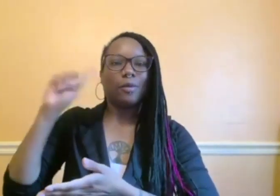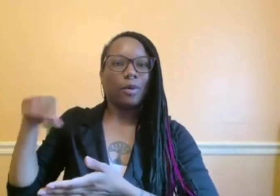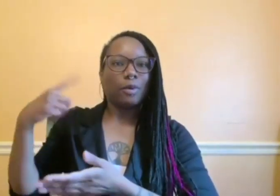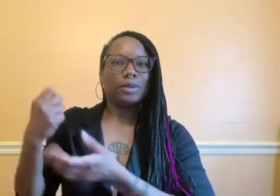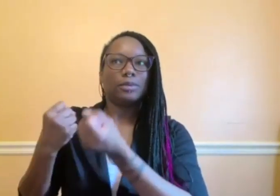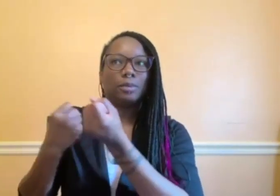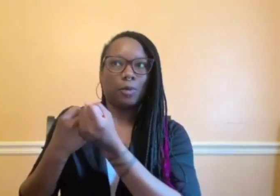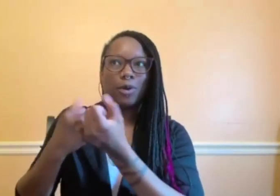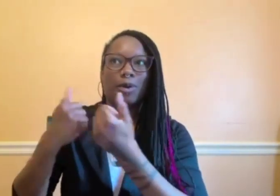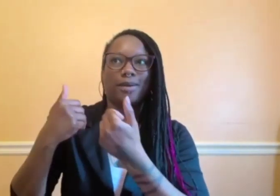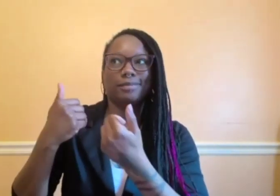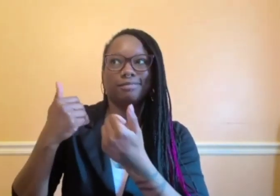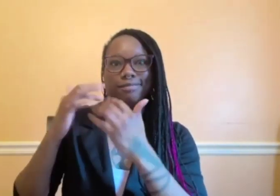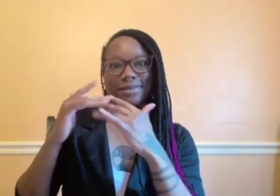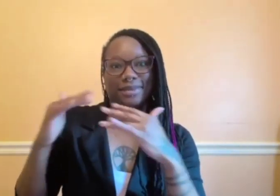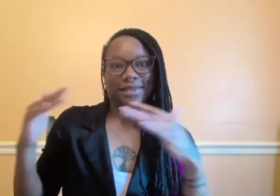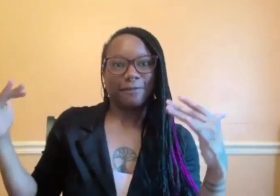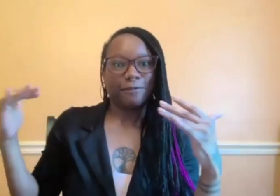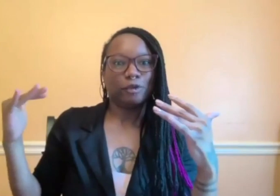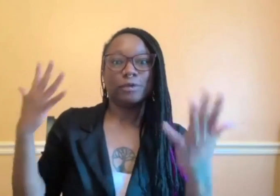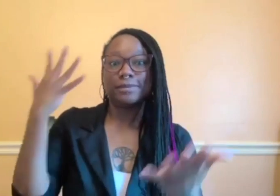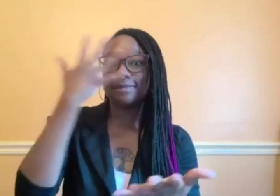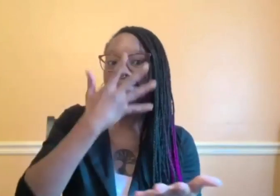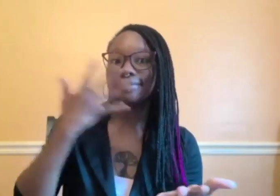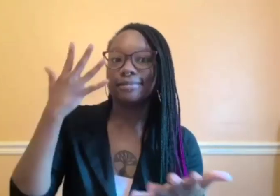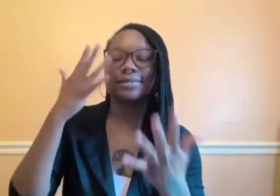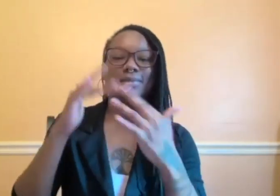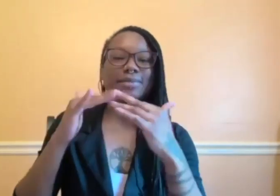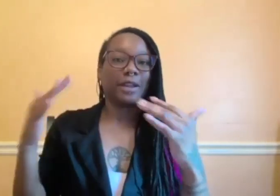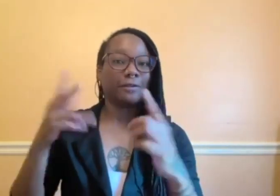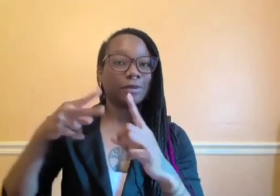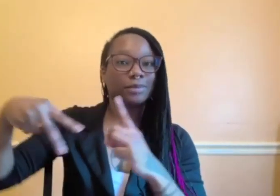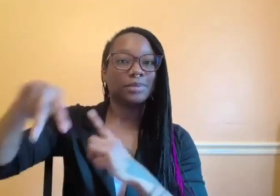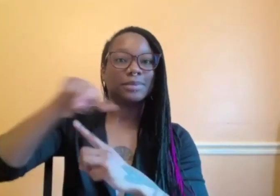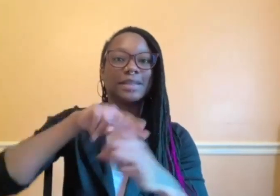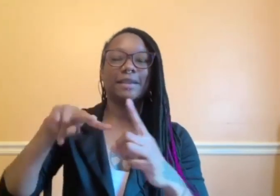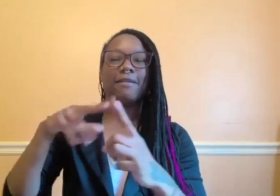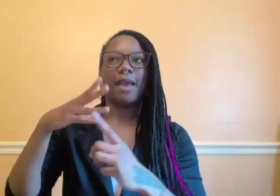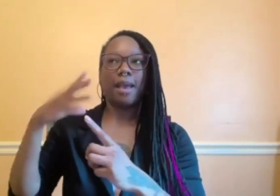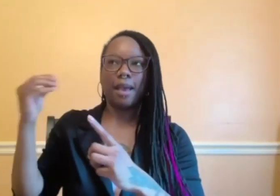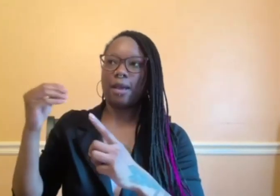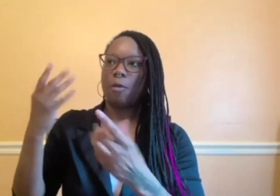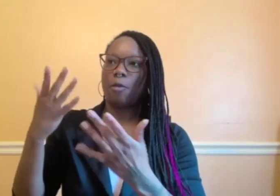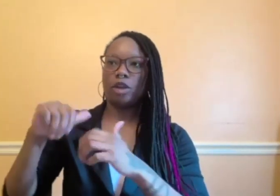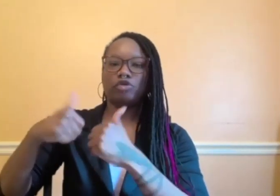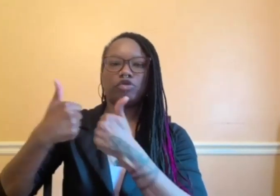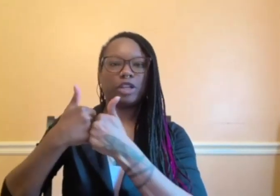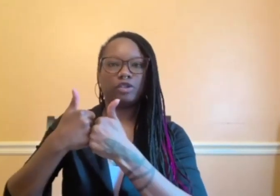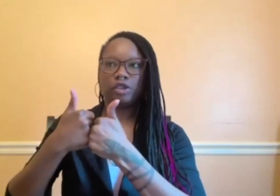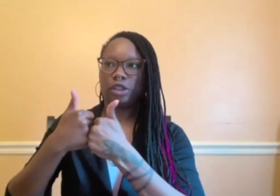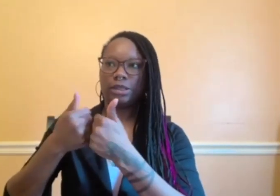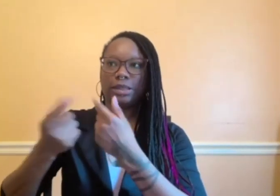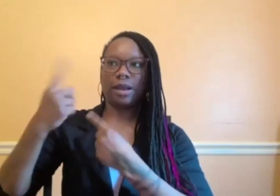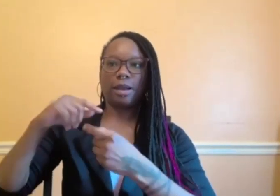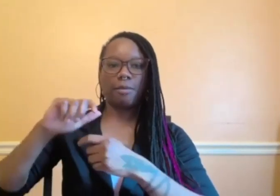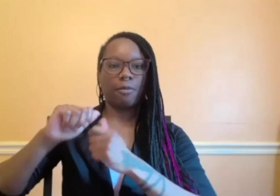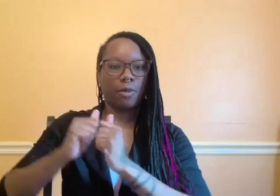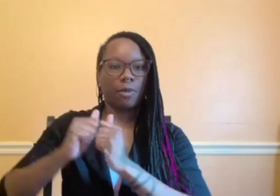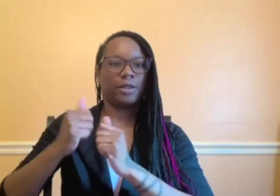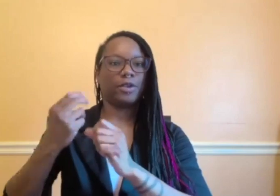But again, they may not always support the diversity in the work that you're trying to do, may not always welcome the perspectives that you